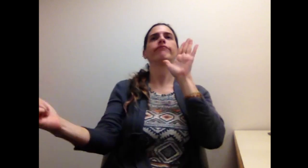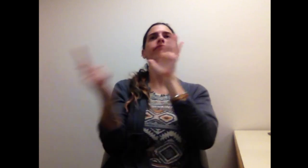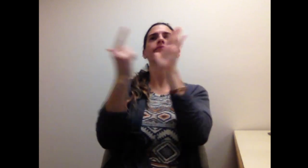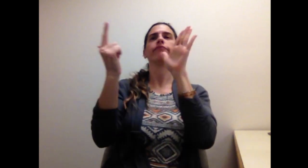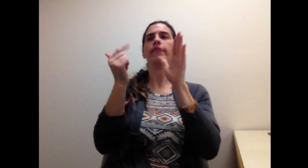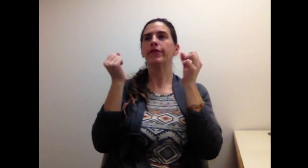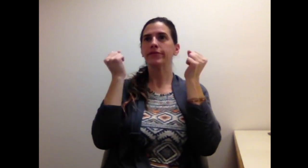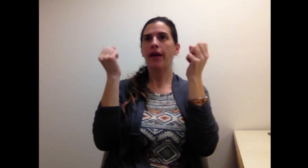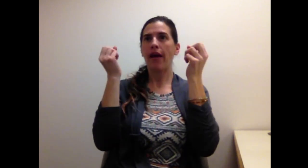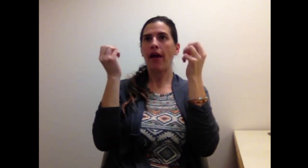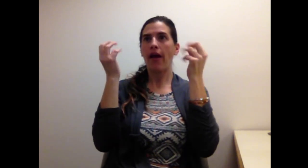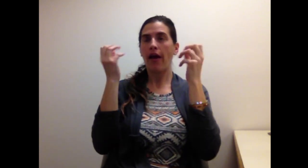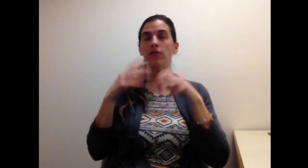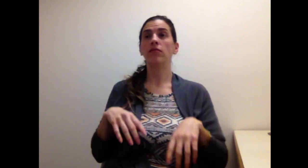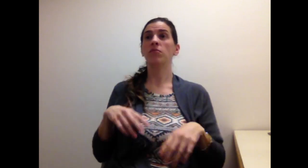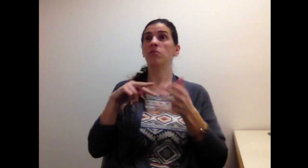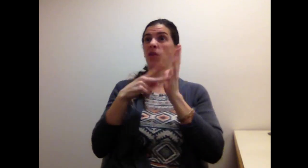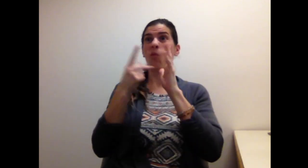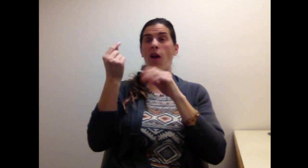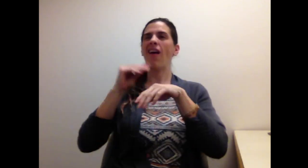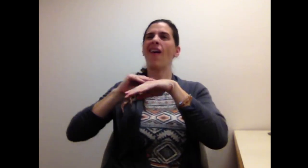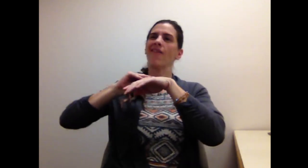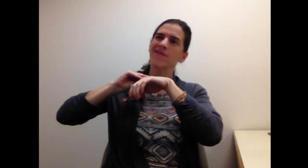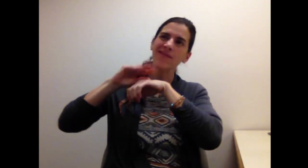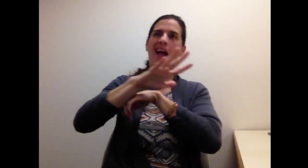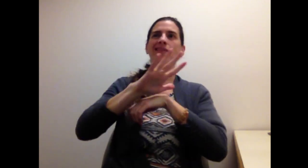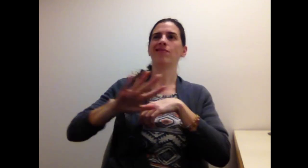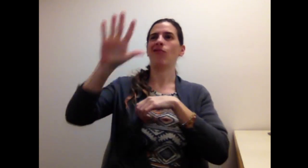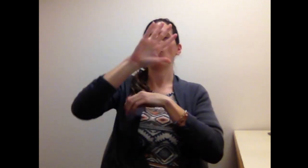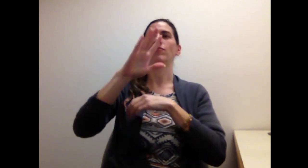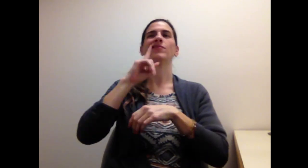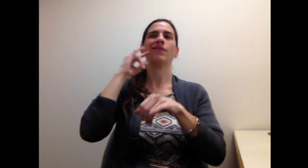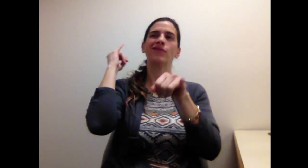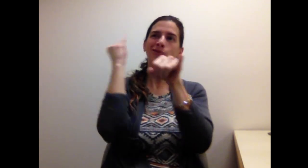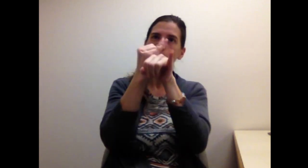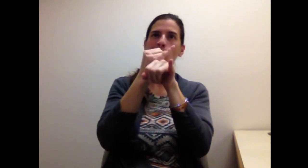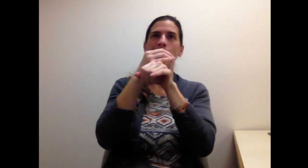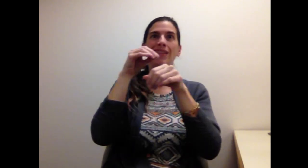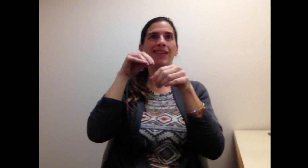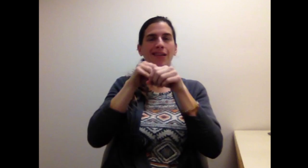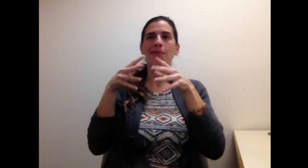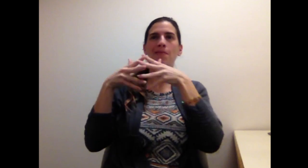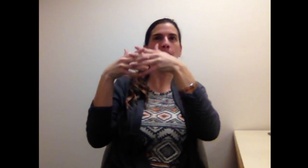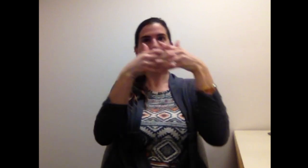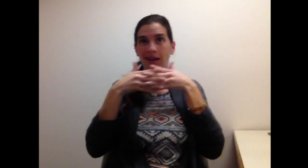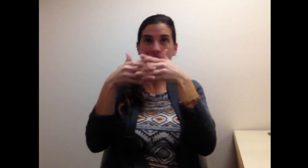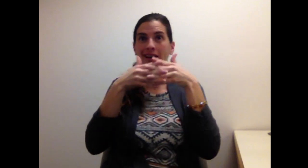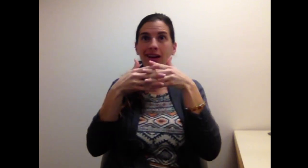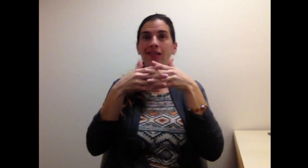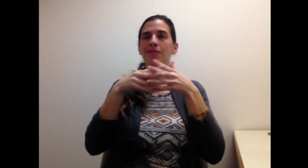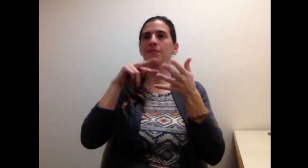announce that sign language should be illegal all over the world. It affected deaf schools in America as